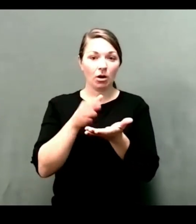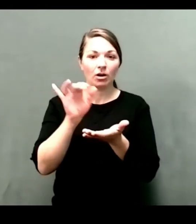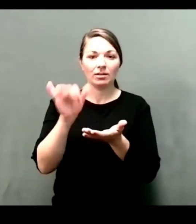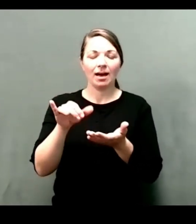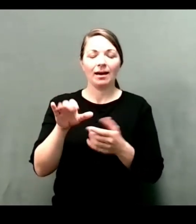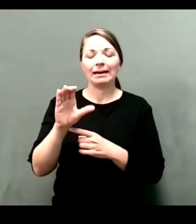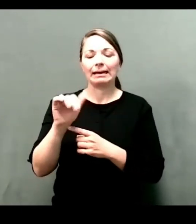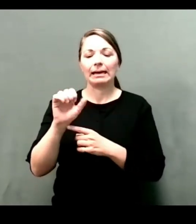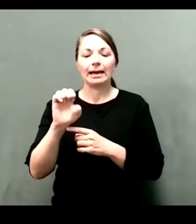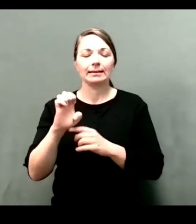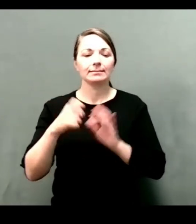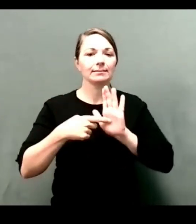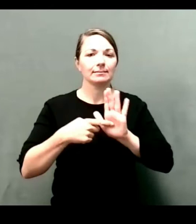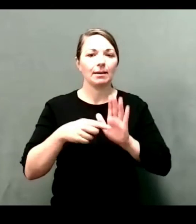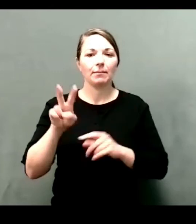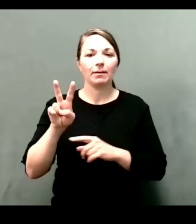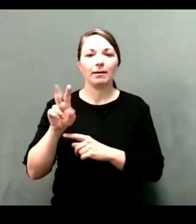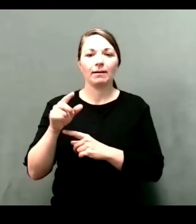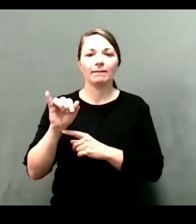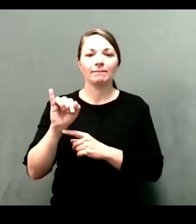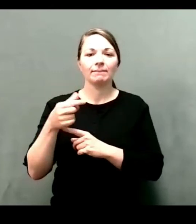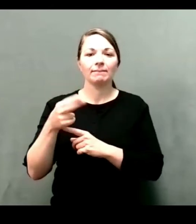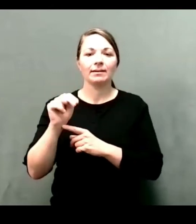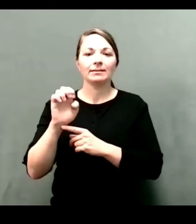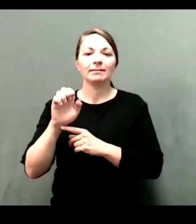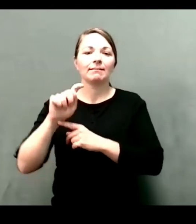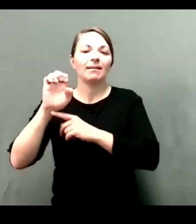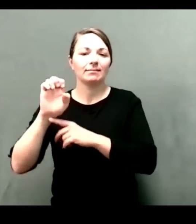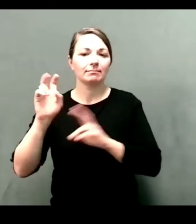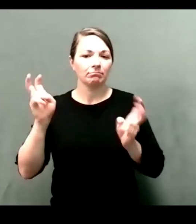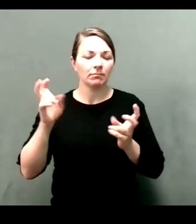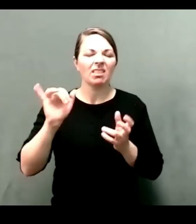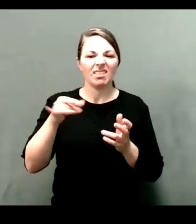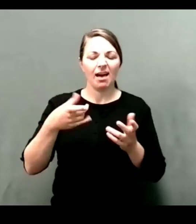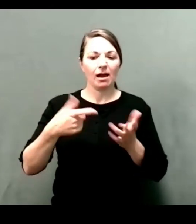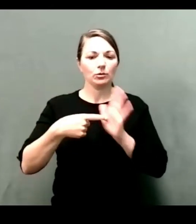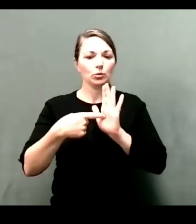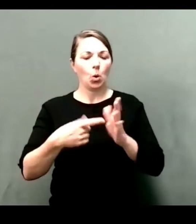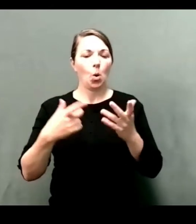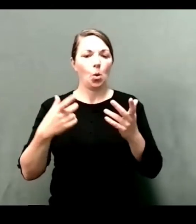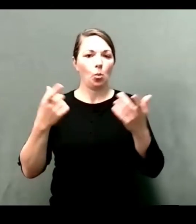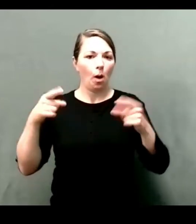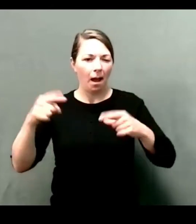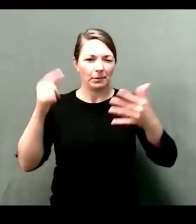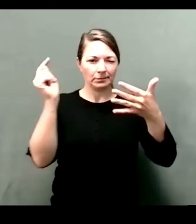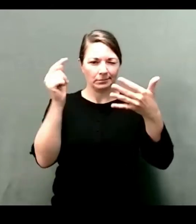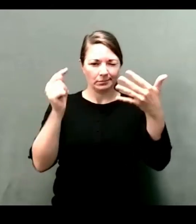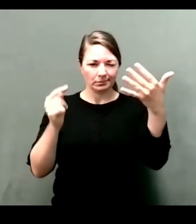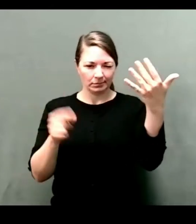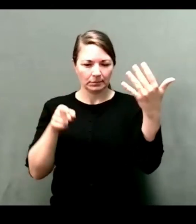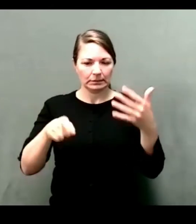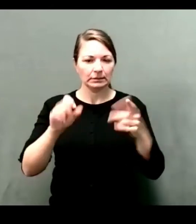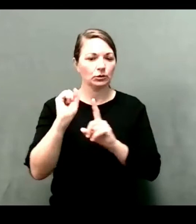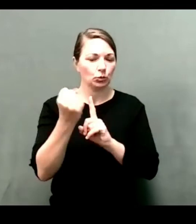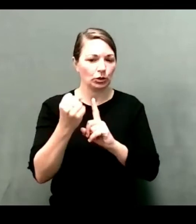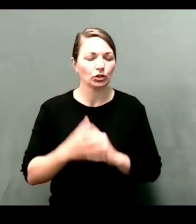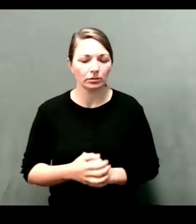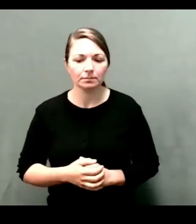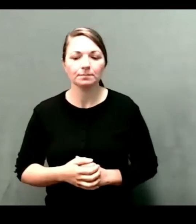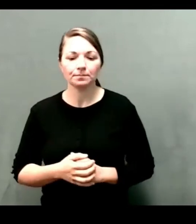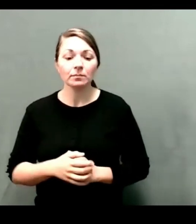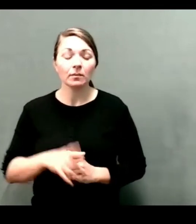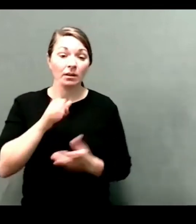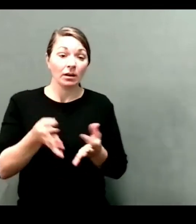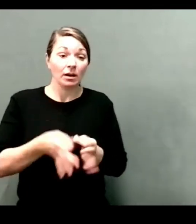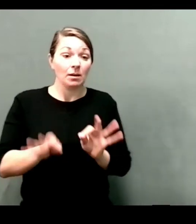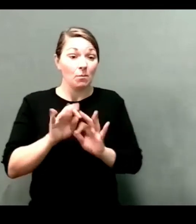our case example vignette. And this really outlines what happened in the scenario. This I will note, and it's